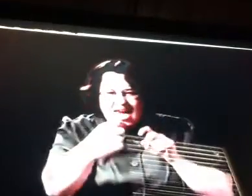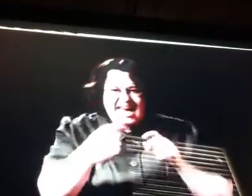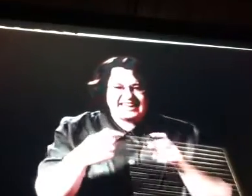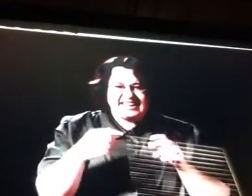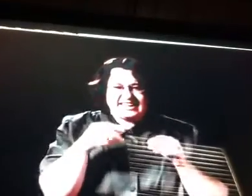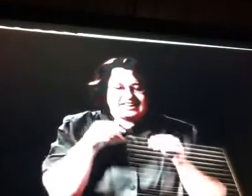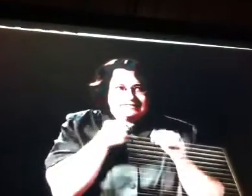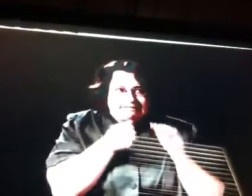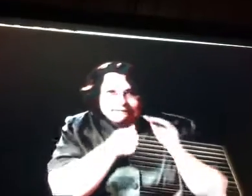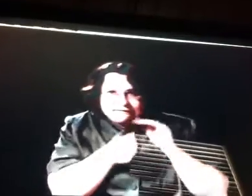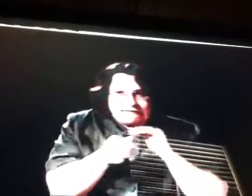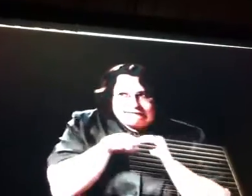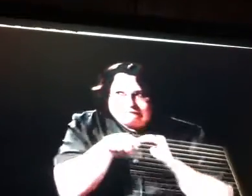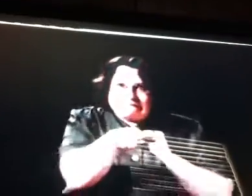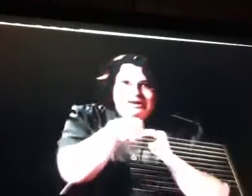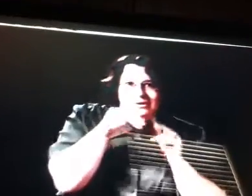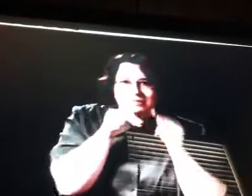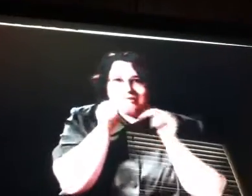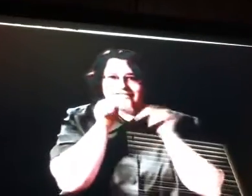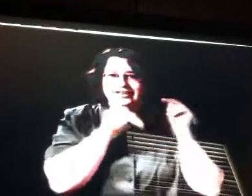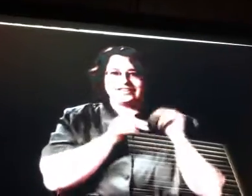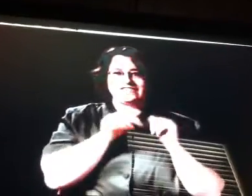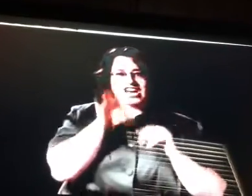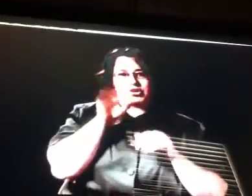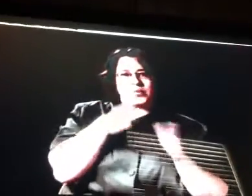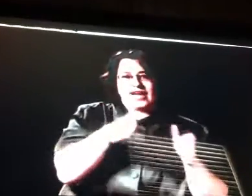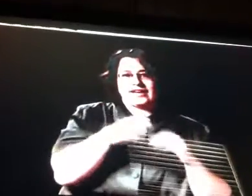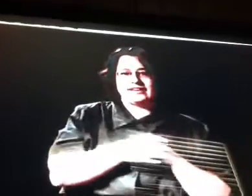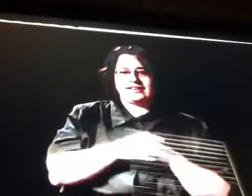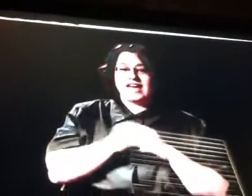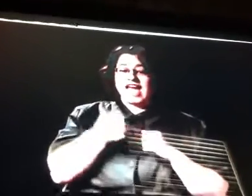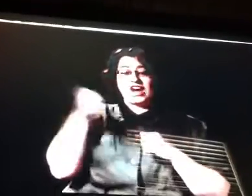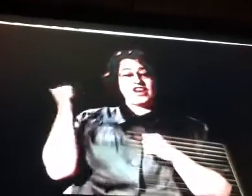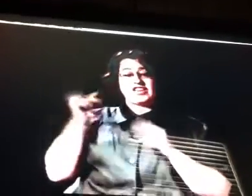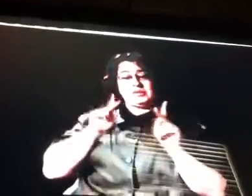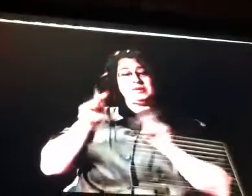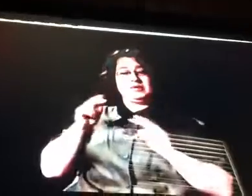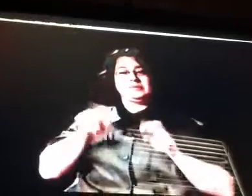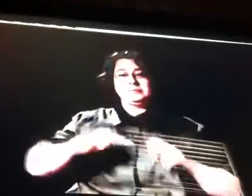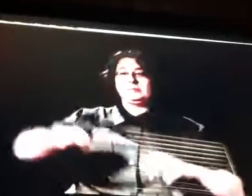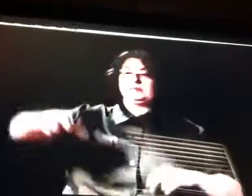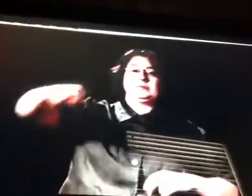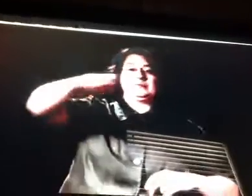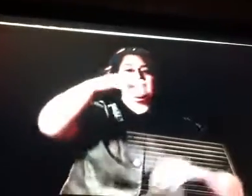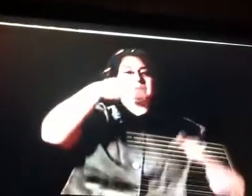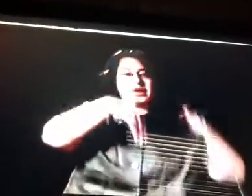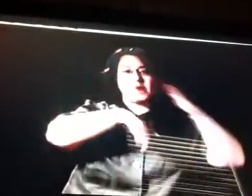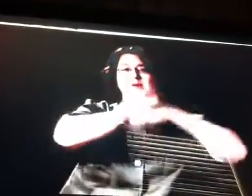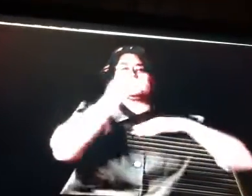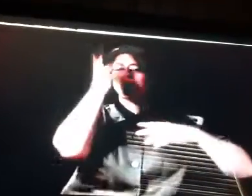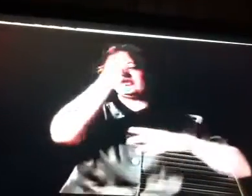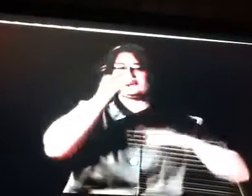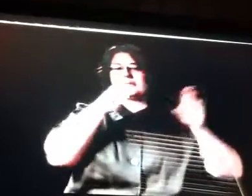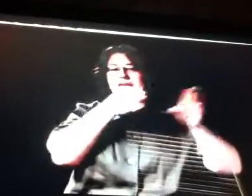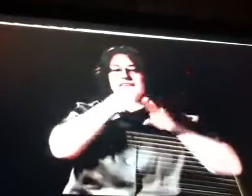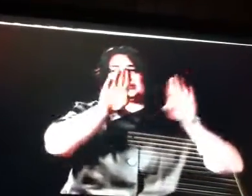So architects need to be careful that when they build a building to make sure that it looks appropriate enough so when people with